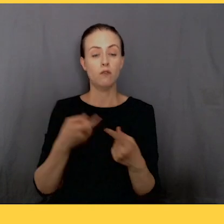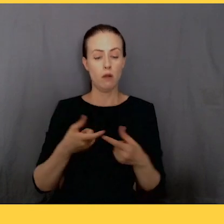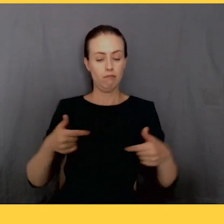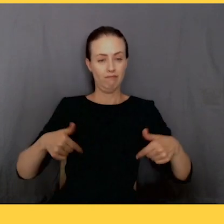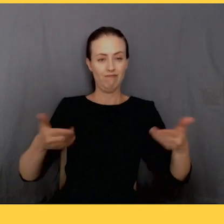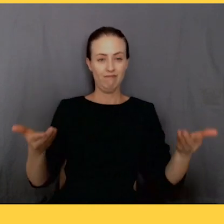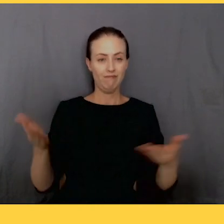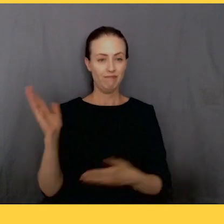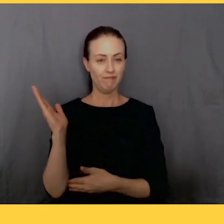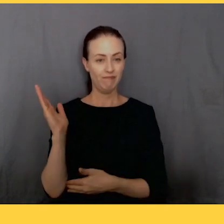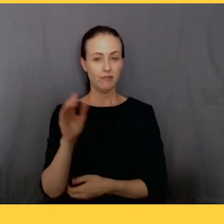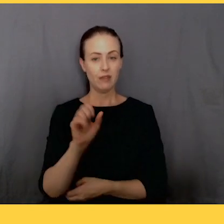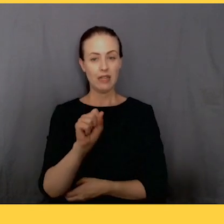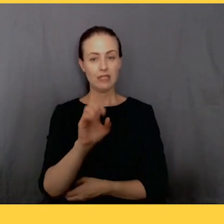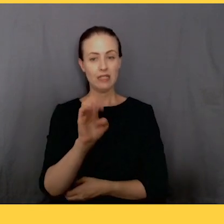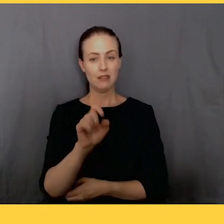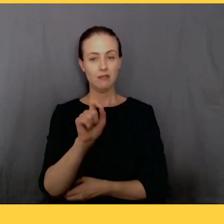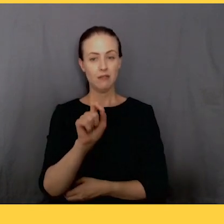at